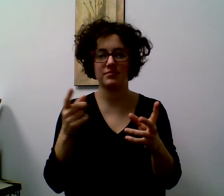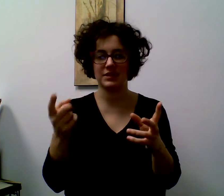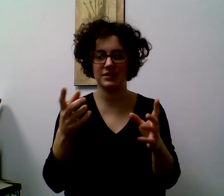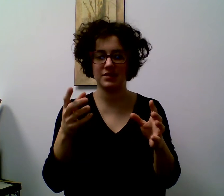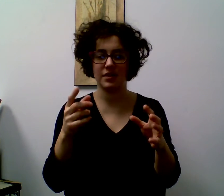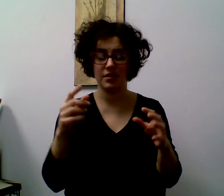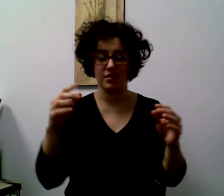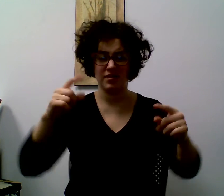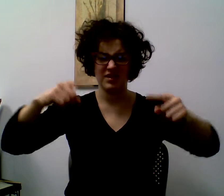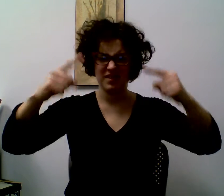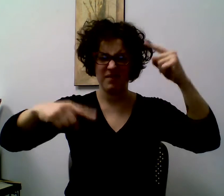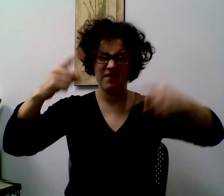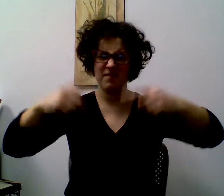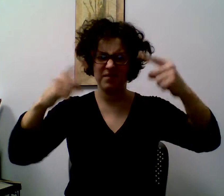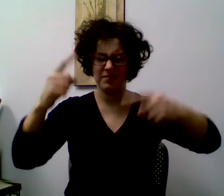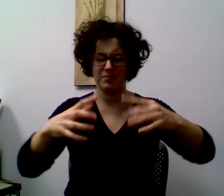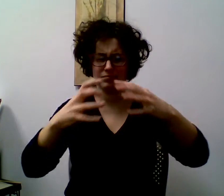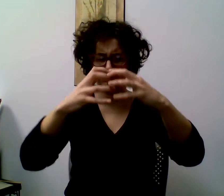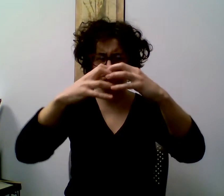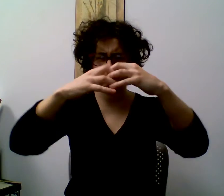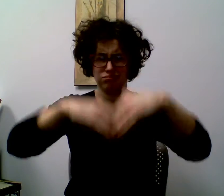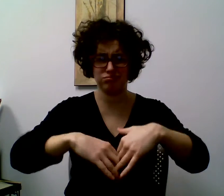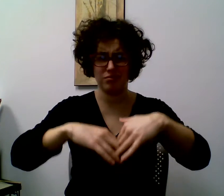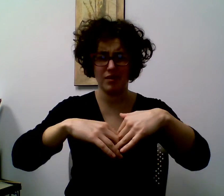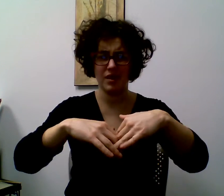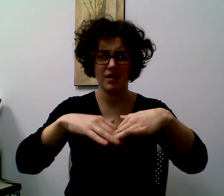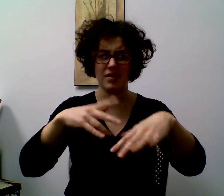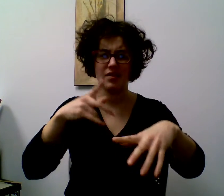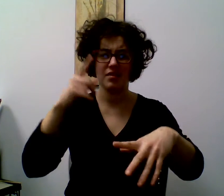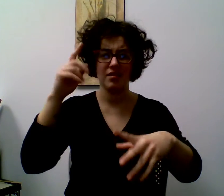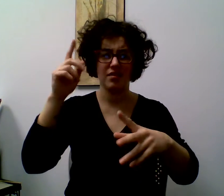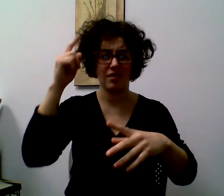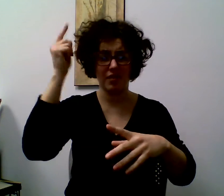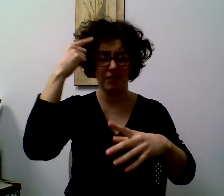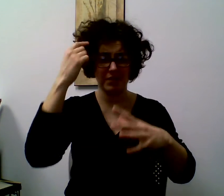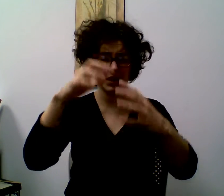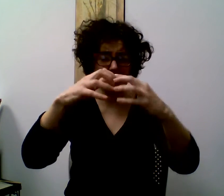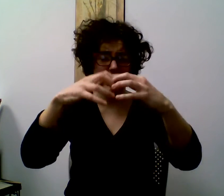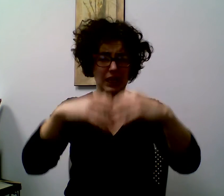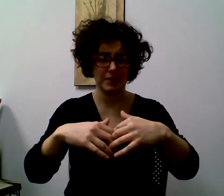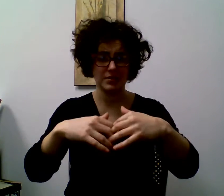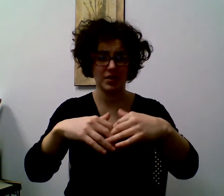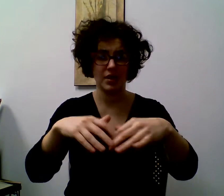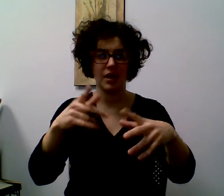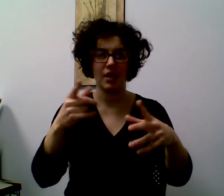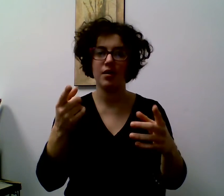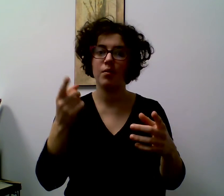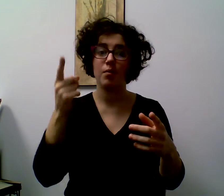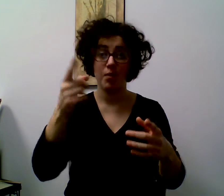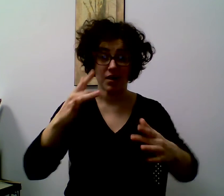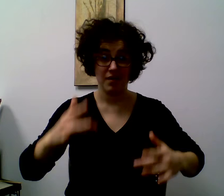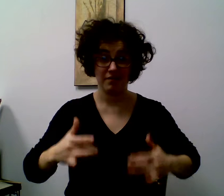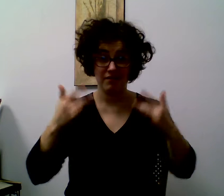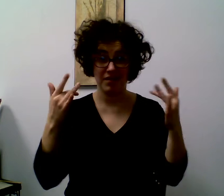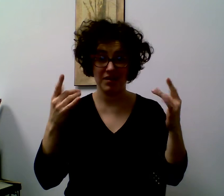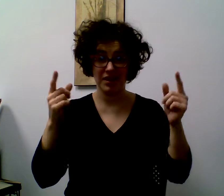500,000 lives. And if this collapse could be blamed on a single event, it would be the Kansas-Nebraska Act of